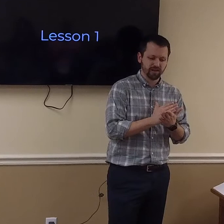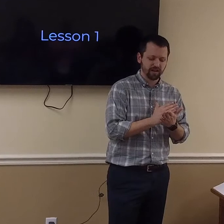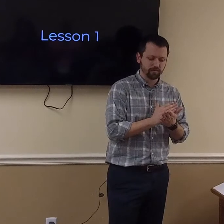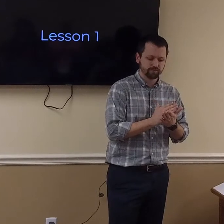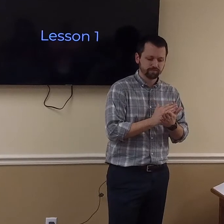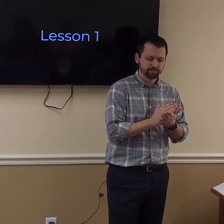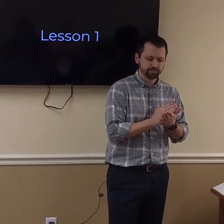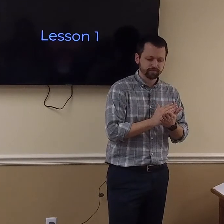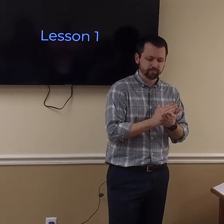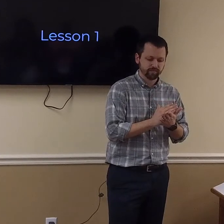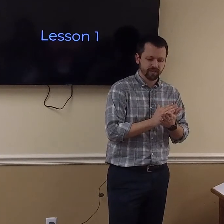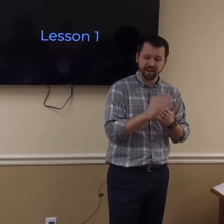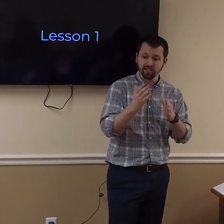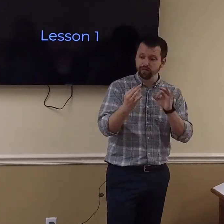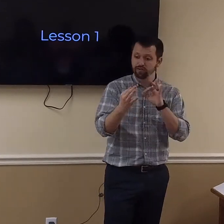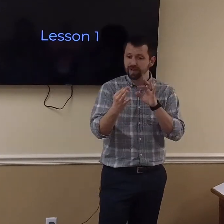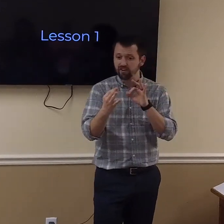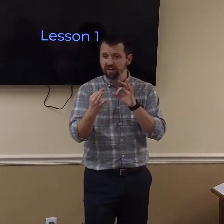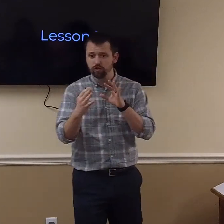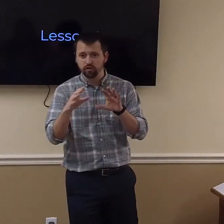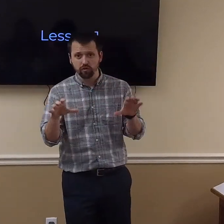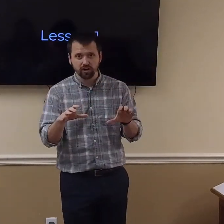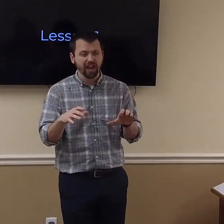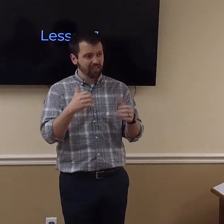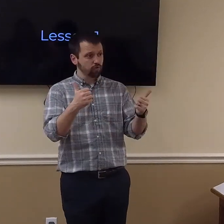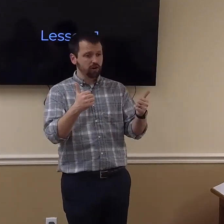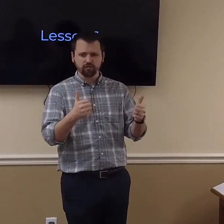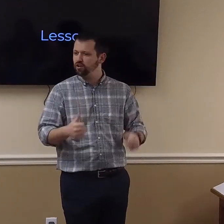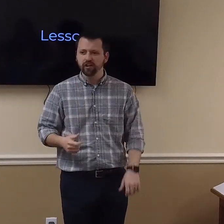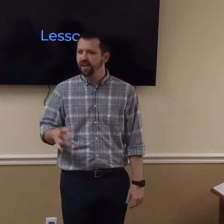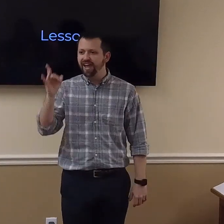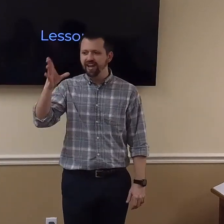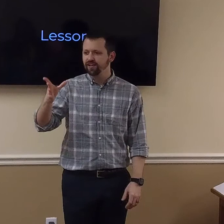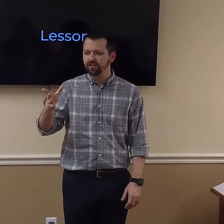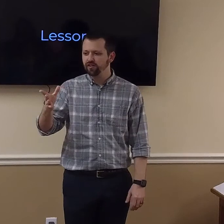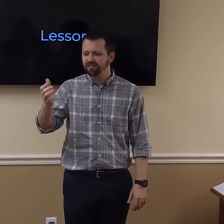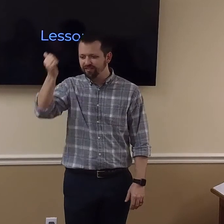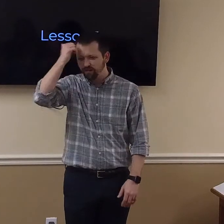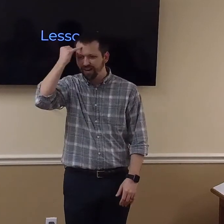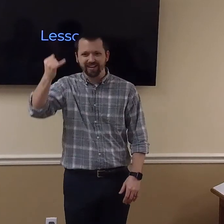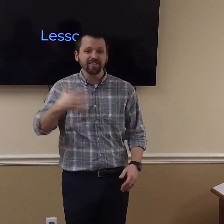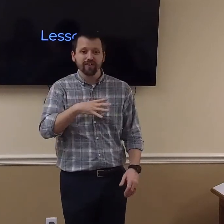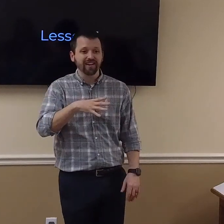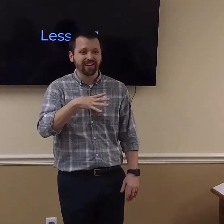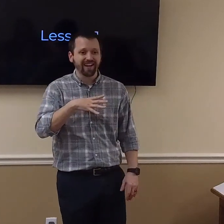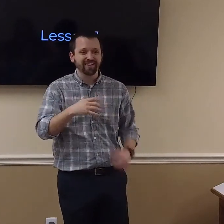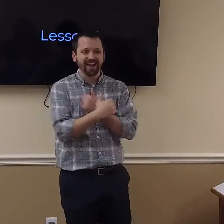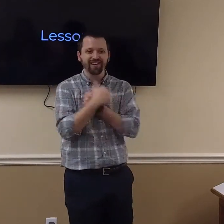though. Yeah, I'd love your feedback on that too. If you're doing it, you're like, hey, this works, or I hate it. It's a dumb idea. That's fine. I love